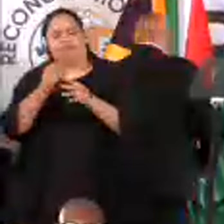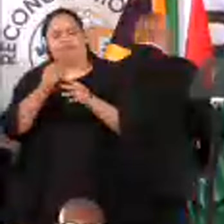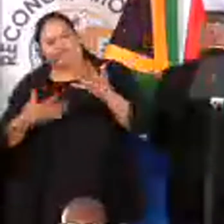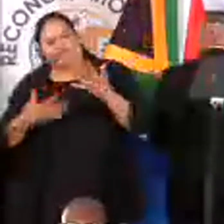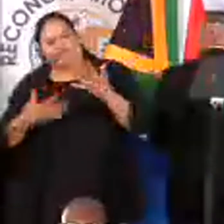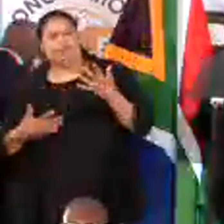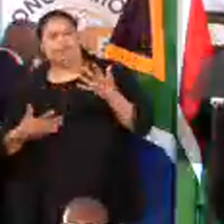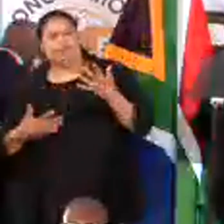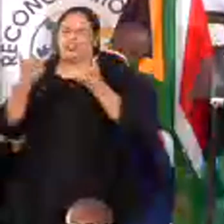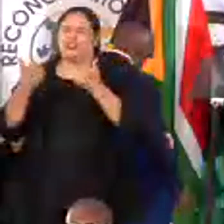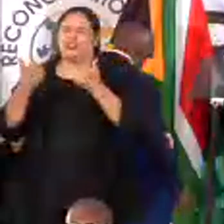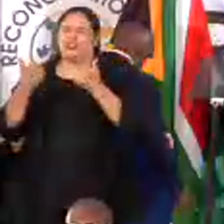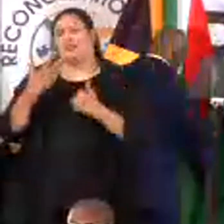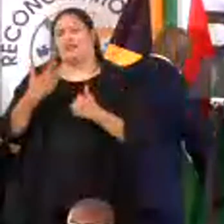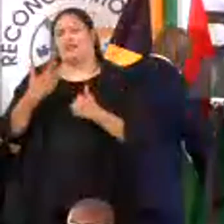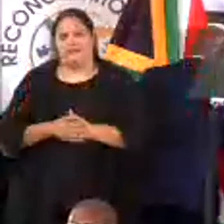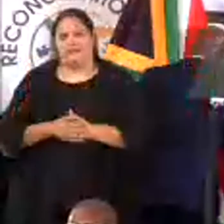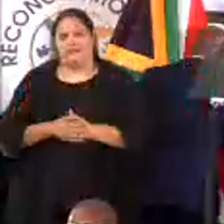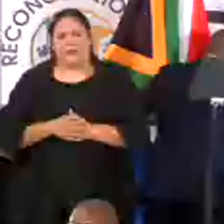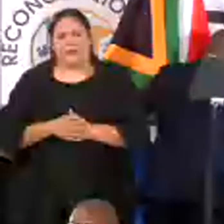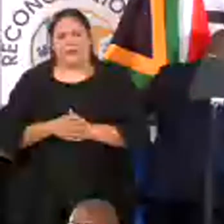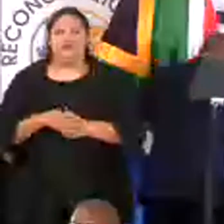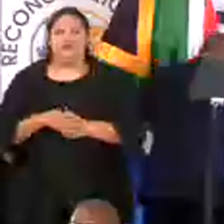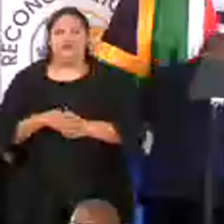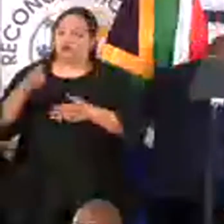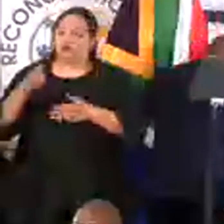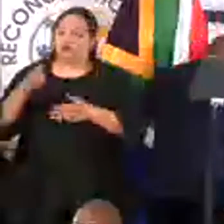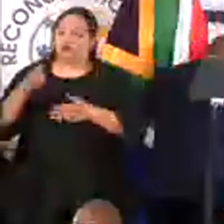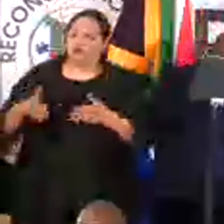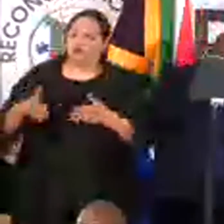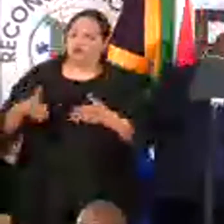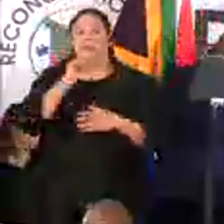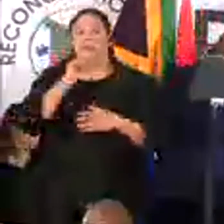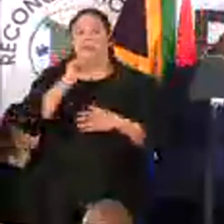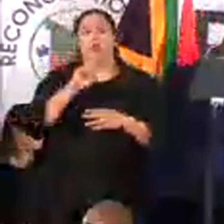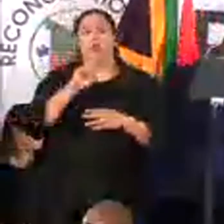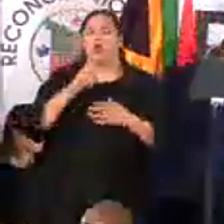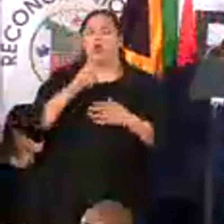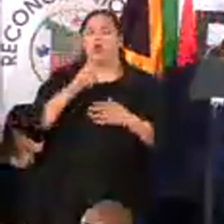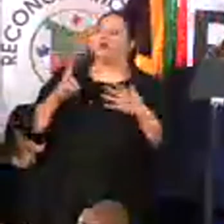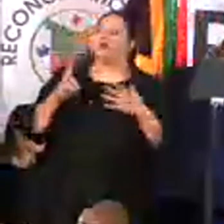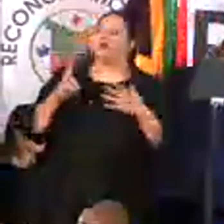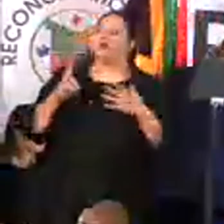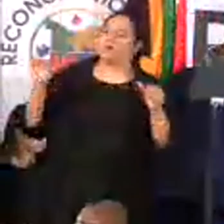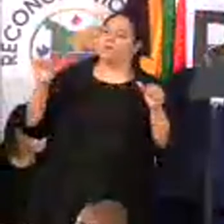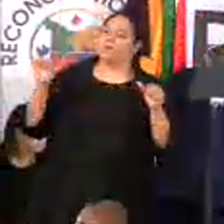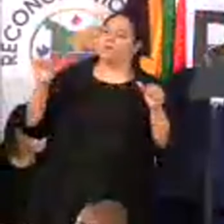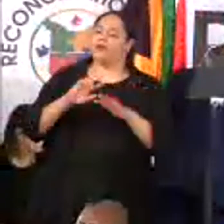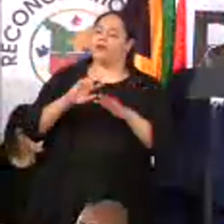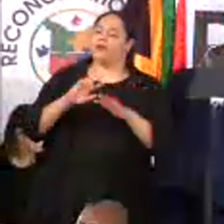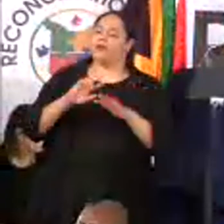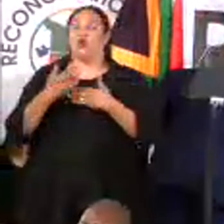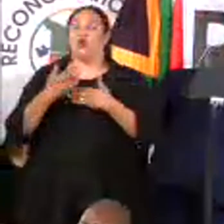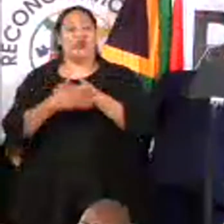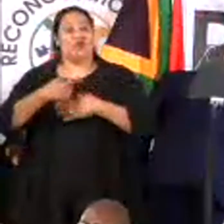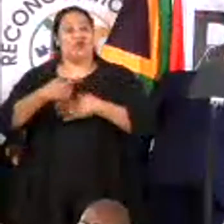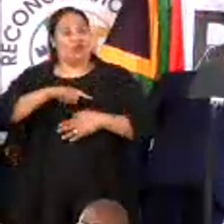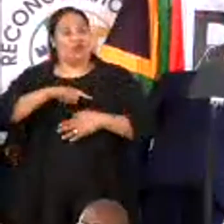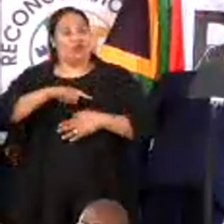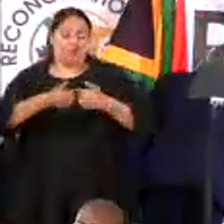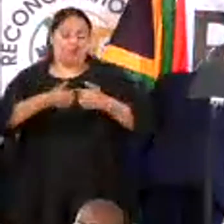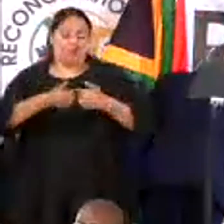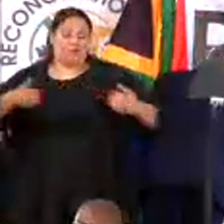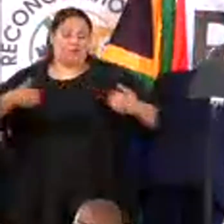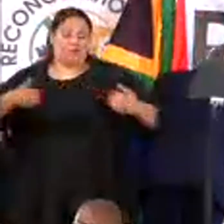significant challenges on its journey towards reconciliation. Our country is still divided